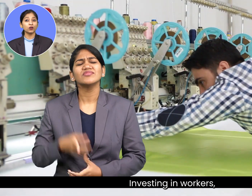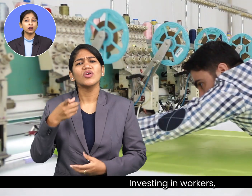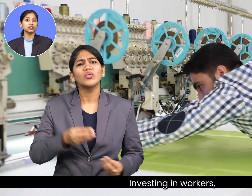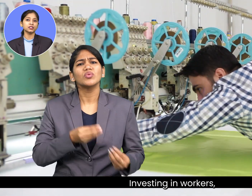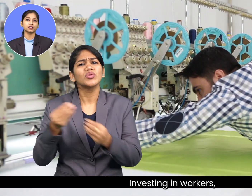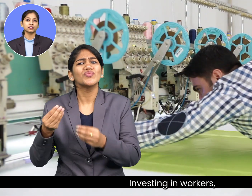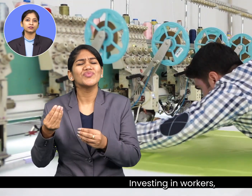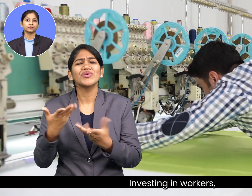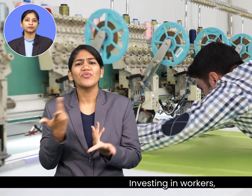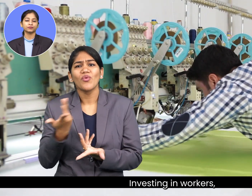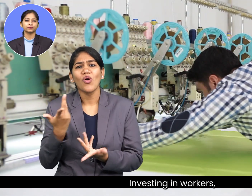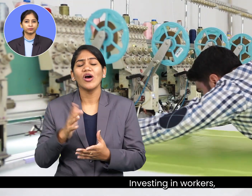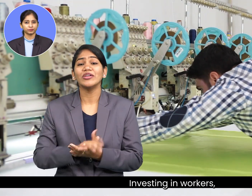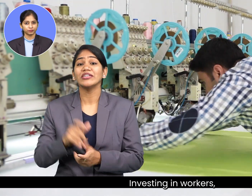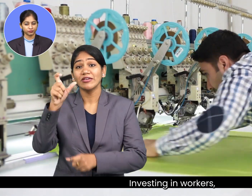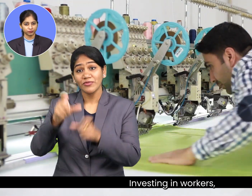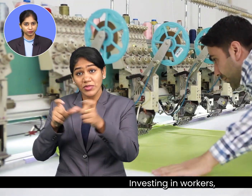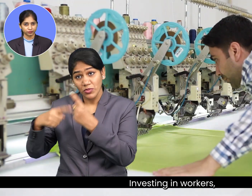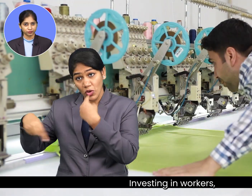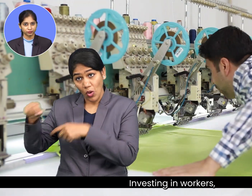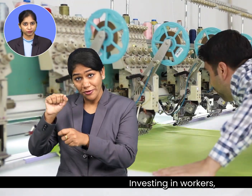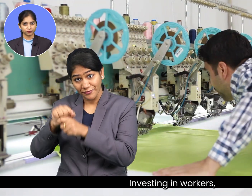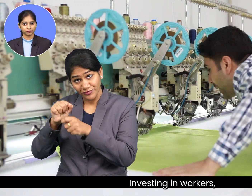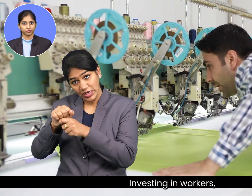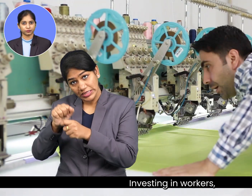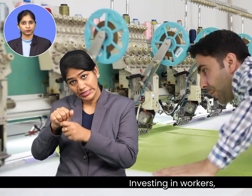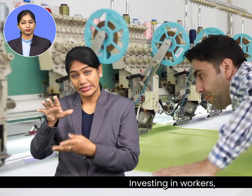Investing in workers,